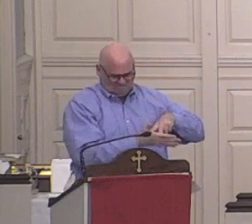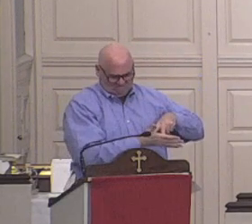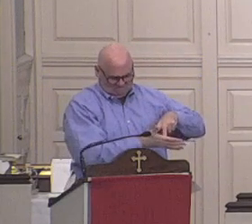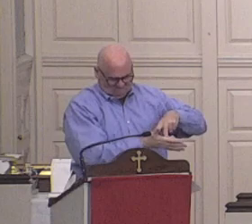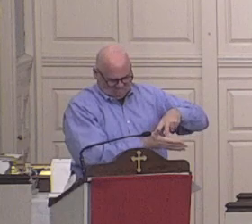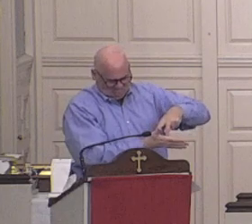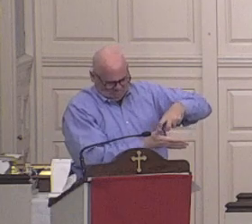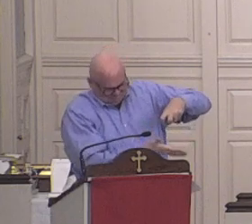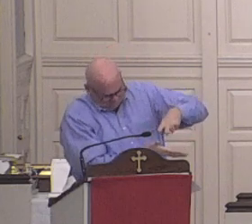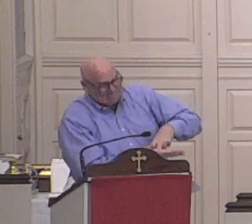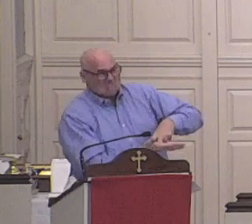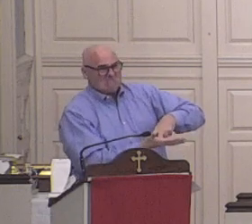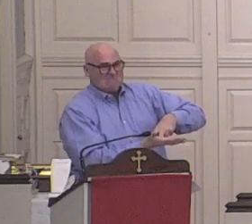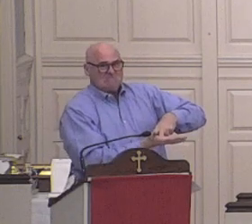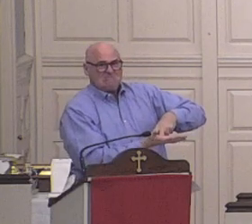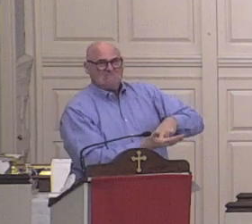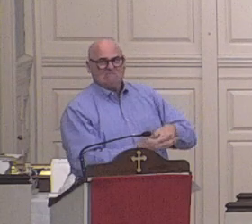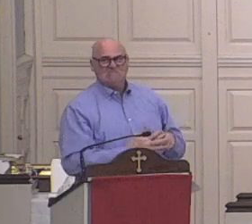him.